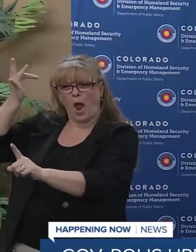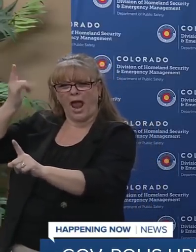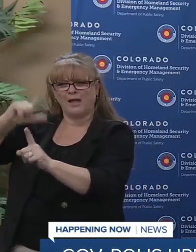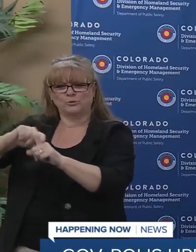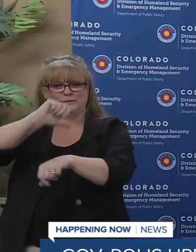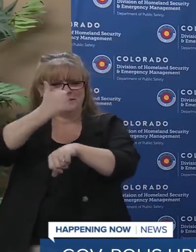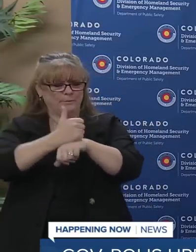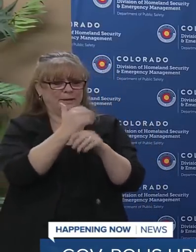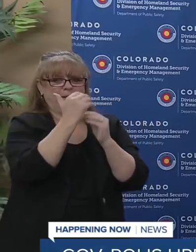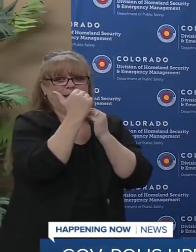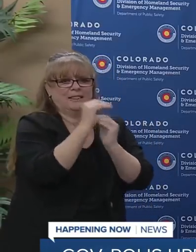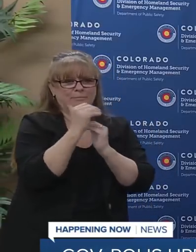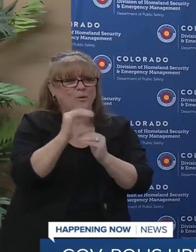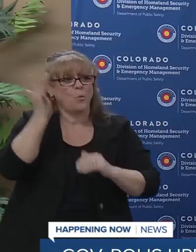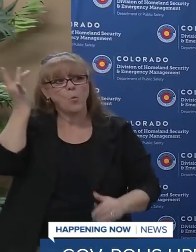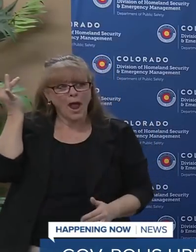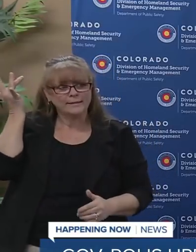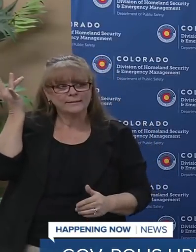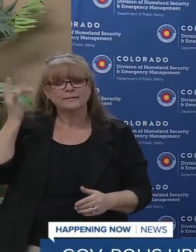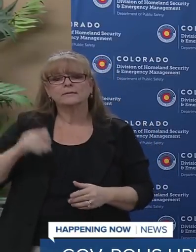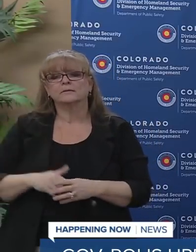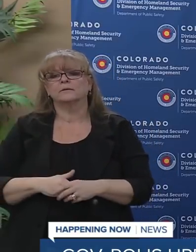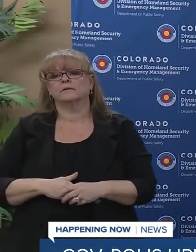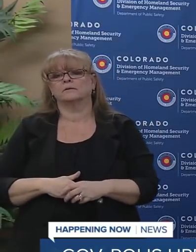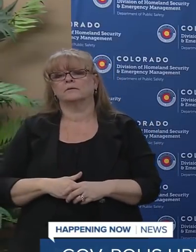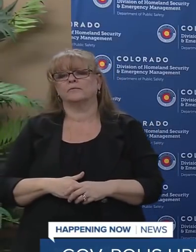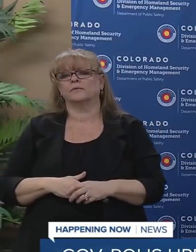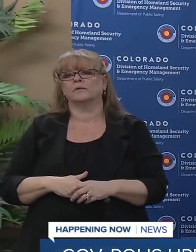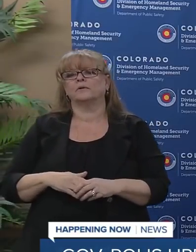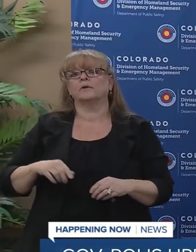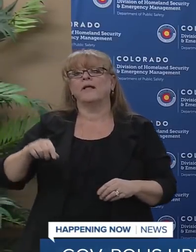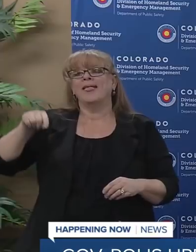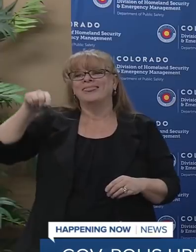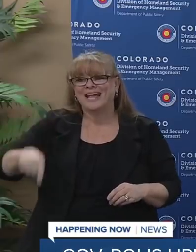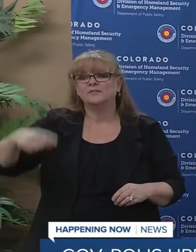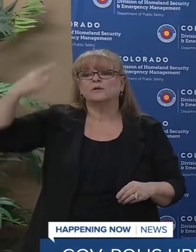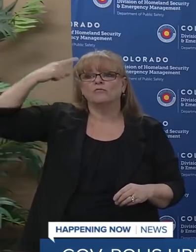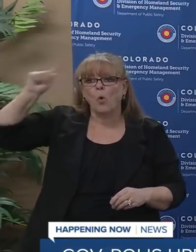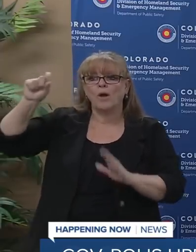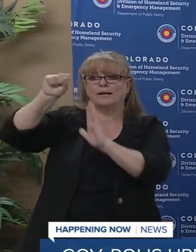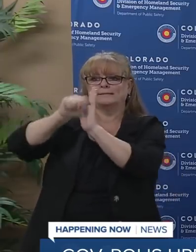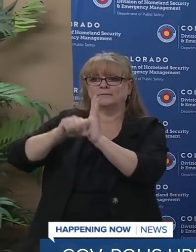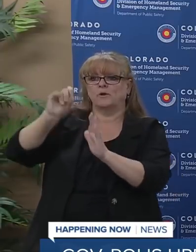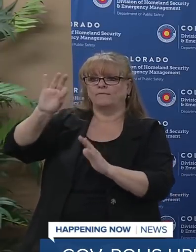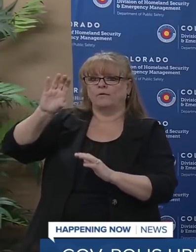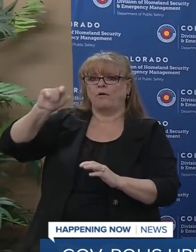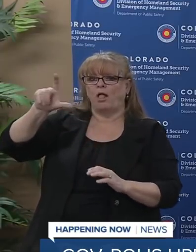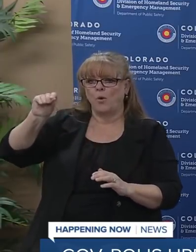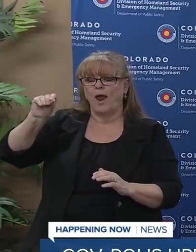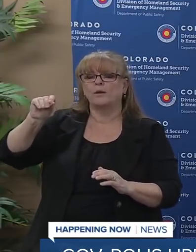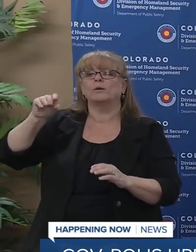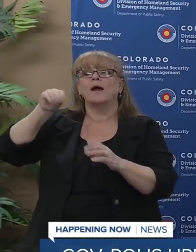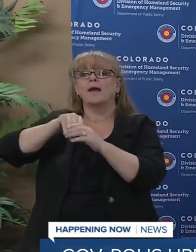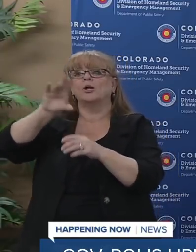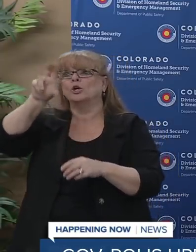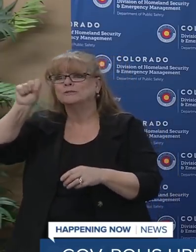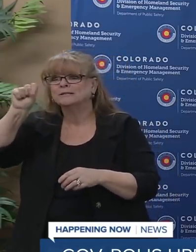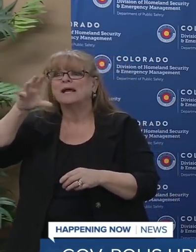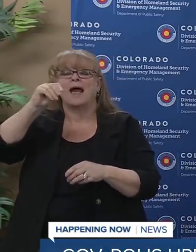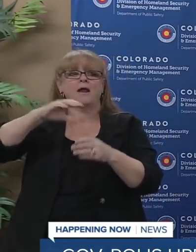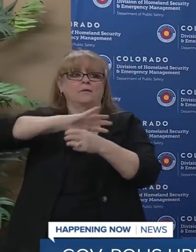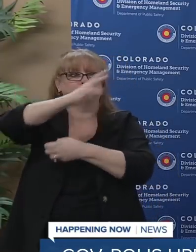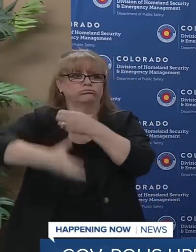world, because we all can't wait until life gets back to closer to normal.